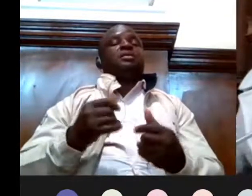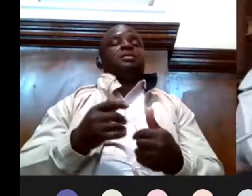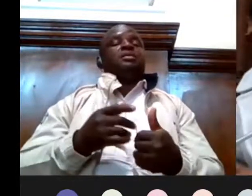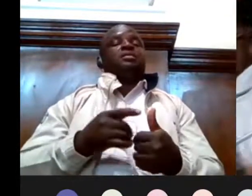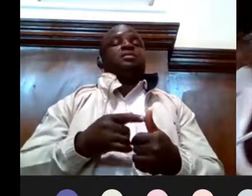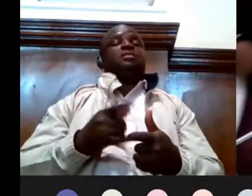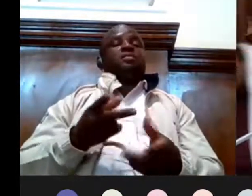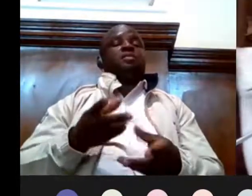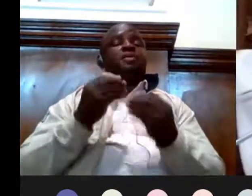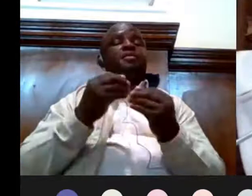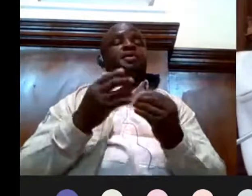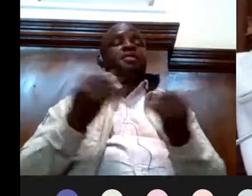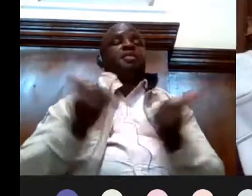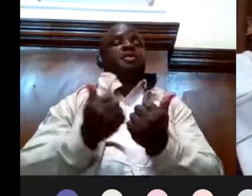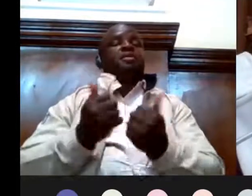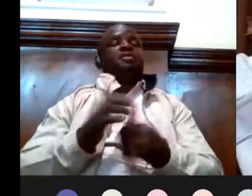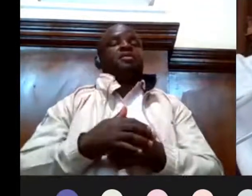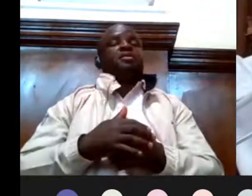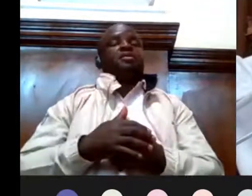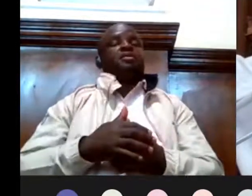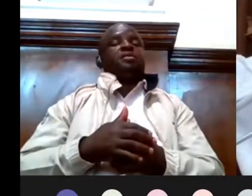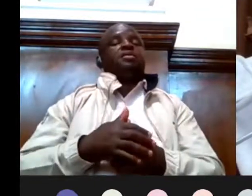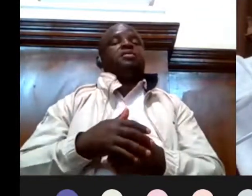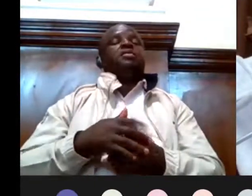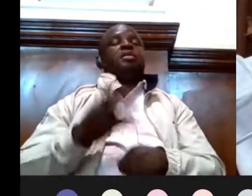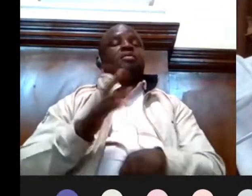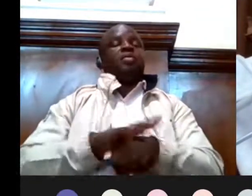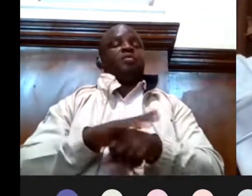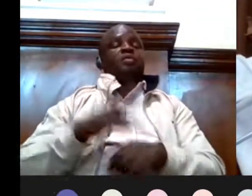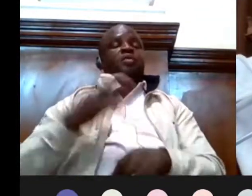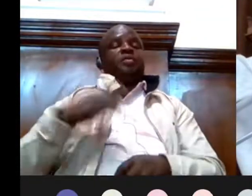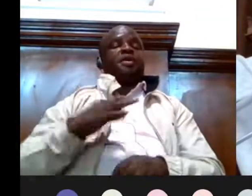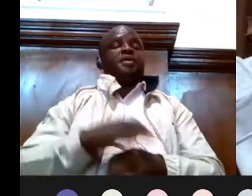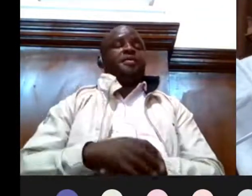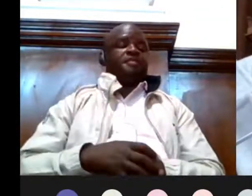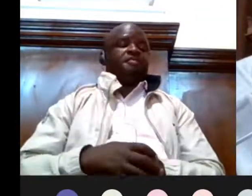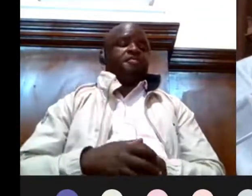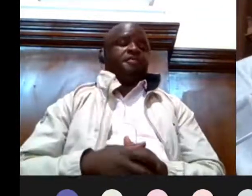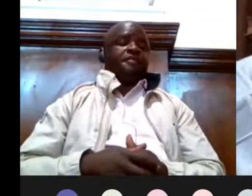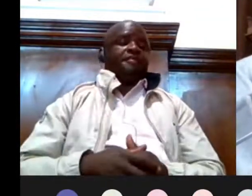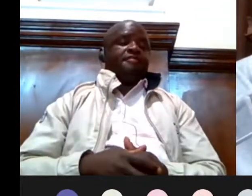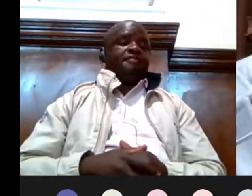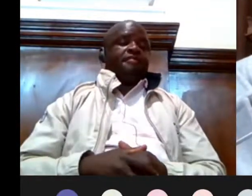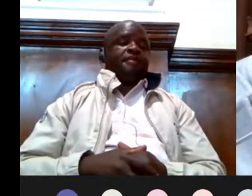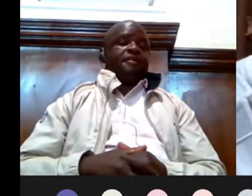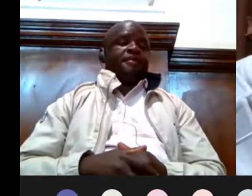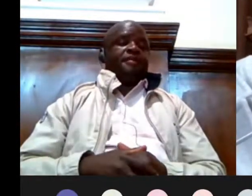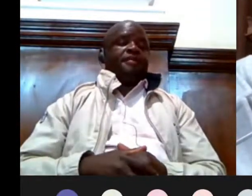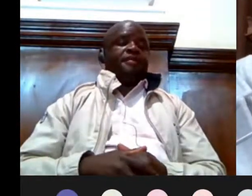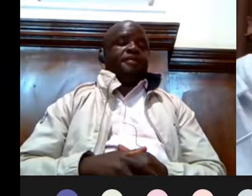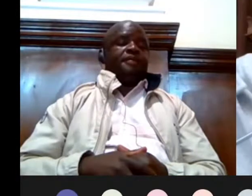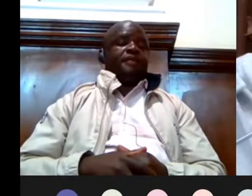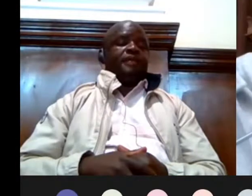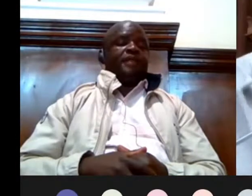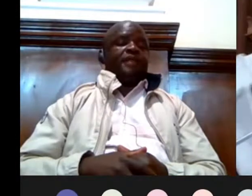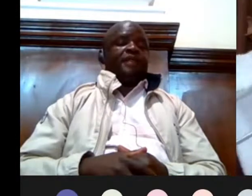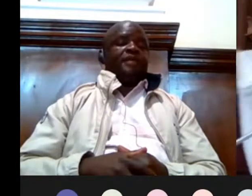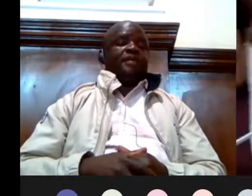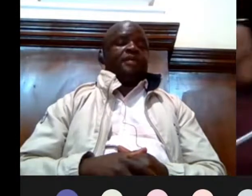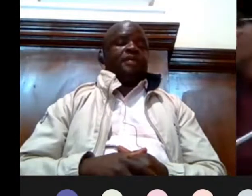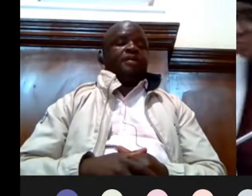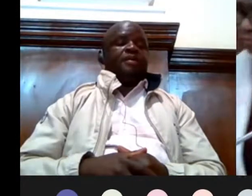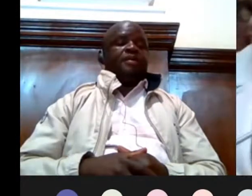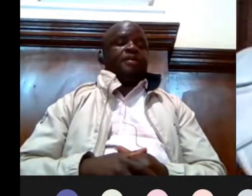fumantshwa dibasari ka ho fetisisa ba banana. Honorable Speaker, it is befitting that every year